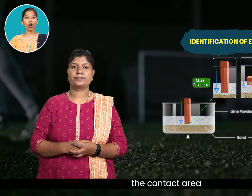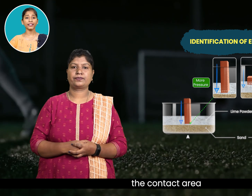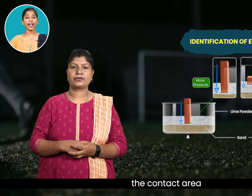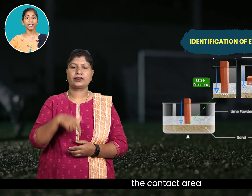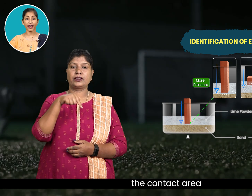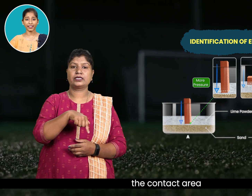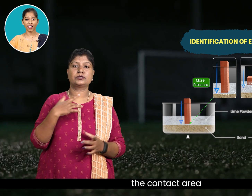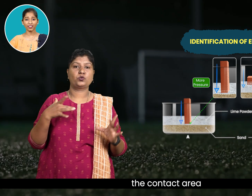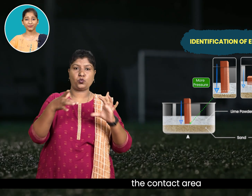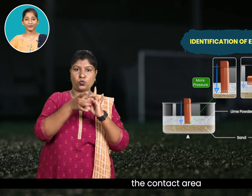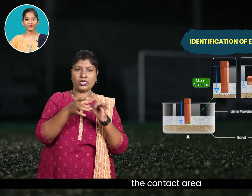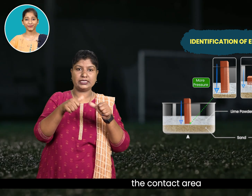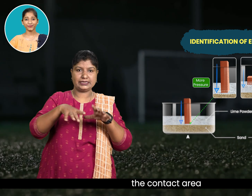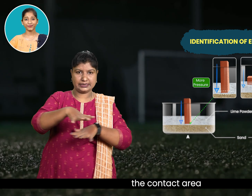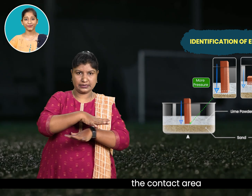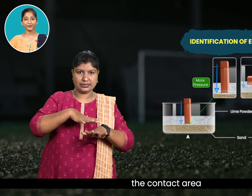the contact area